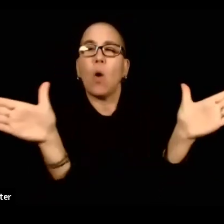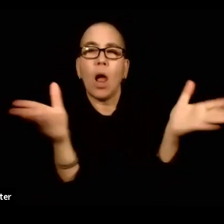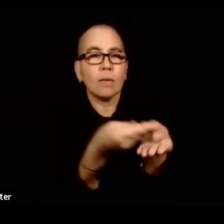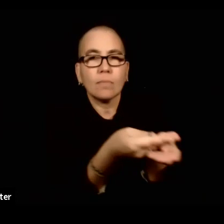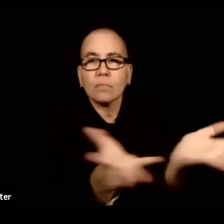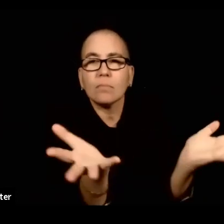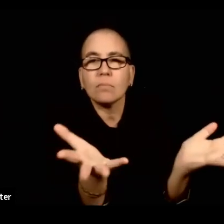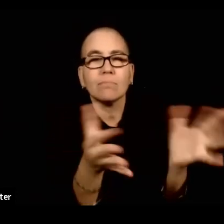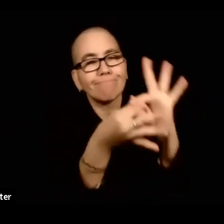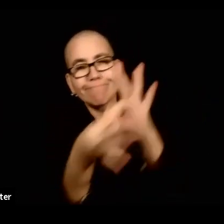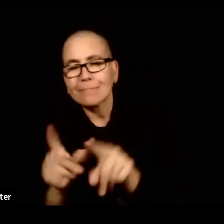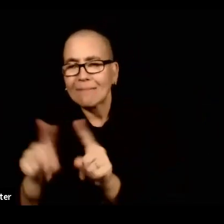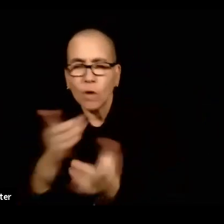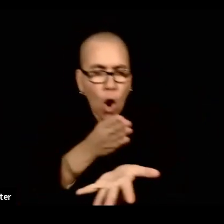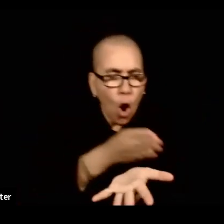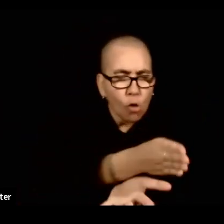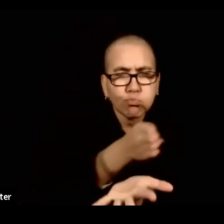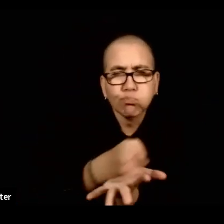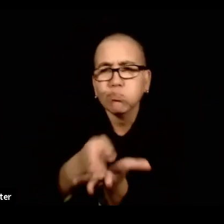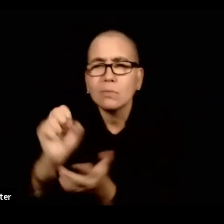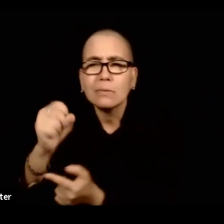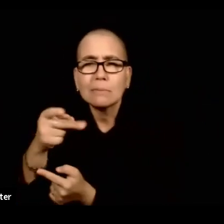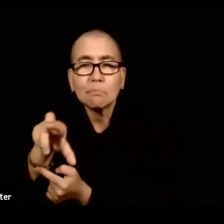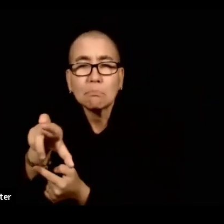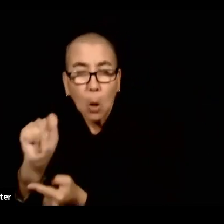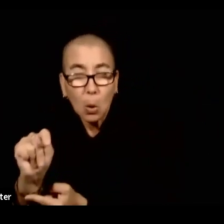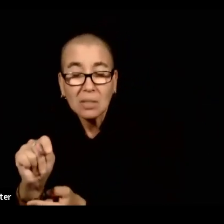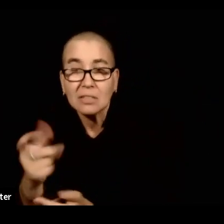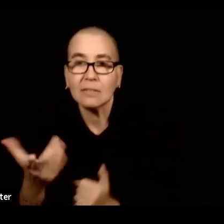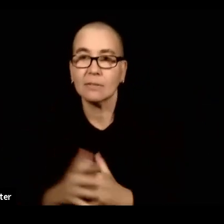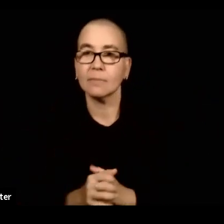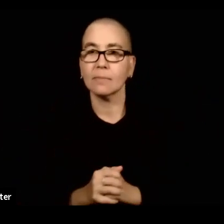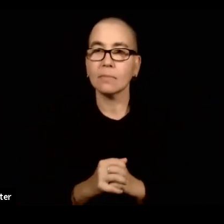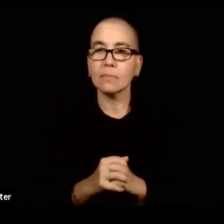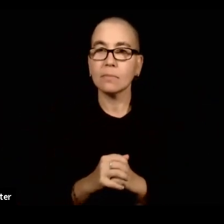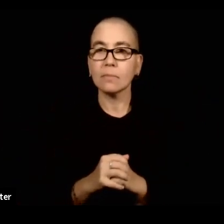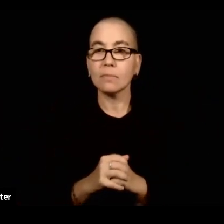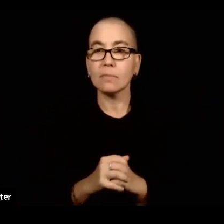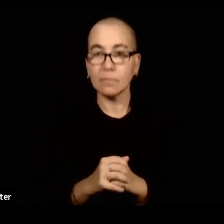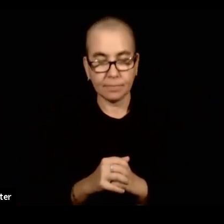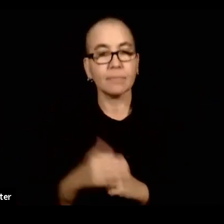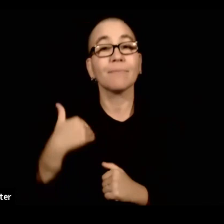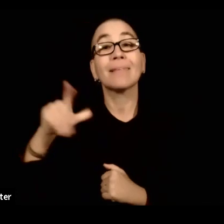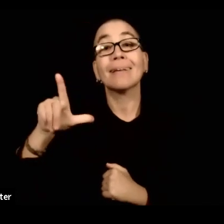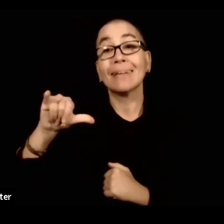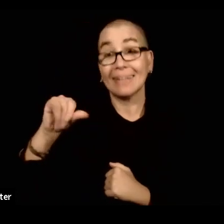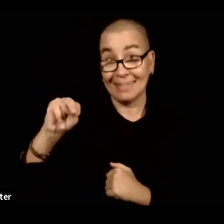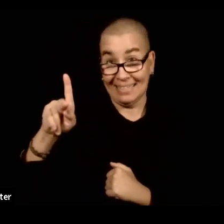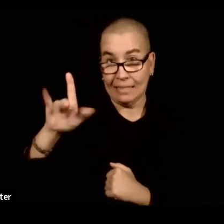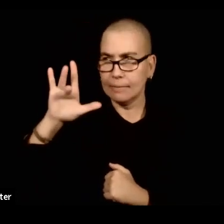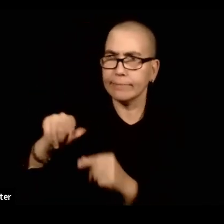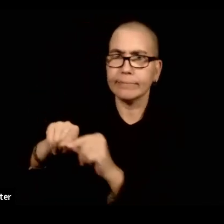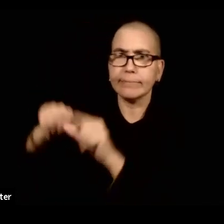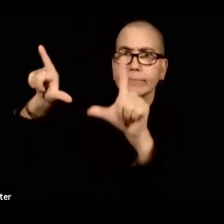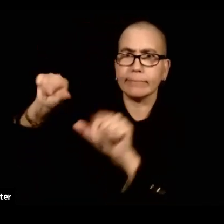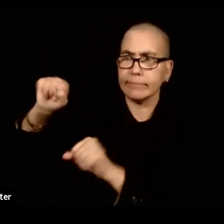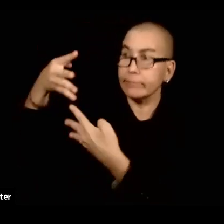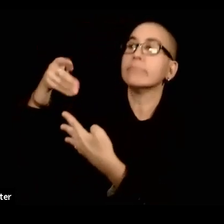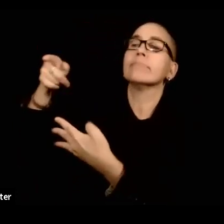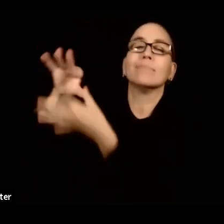and then with links to national guidance and things. So we provided them with input on lots of different levels,